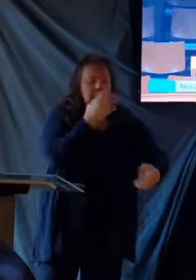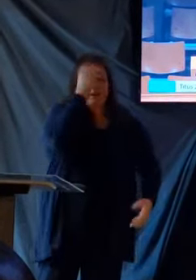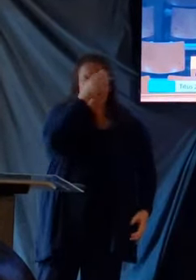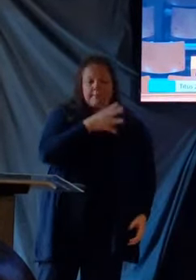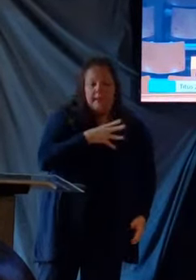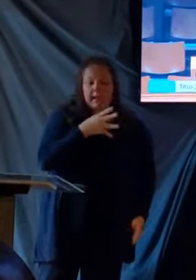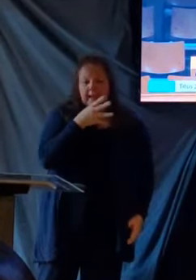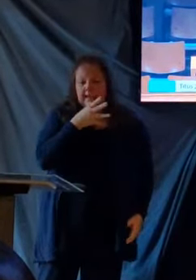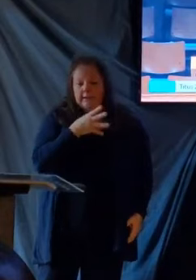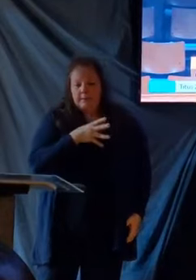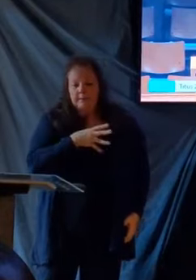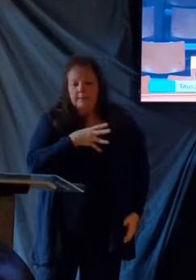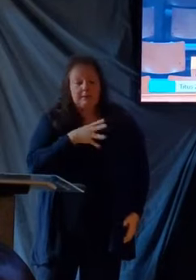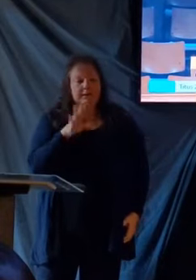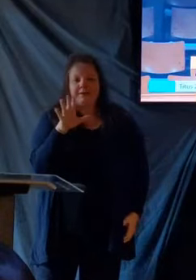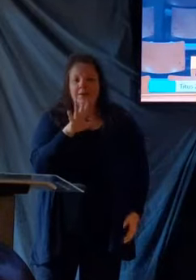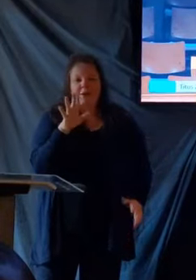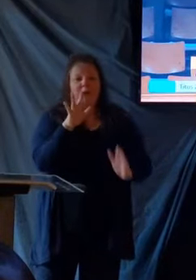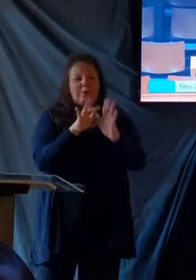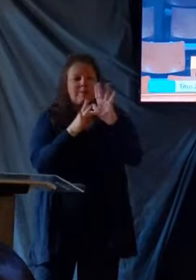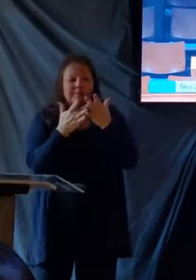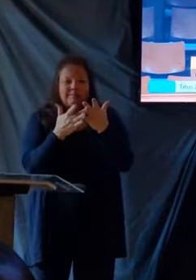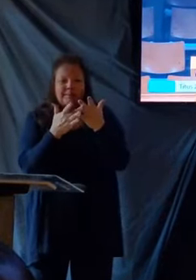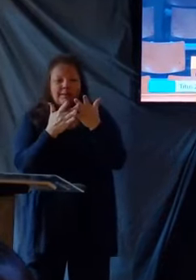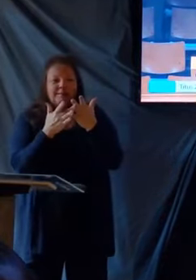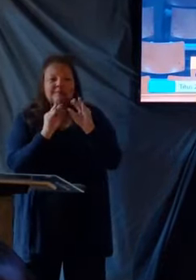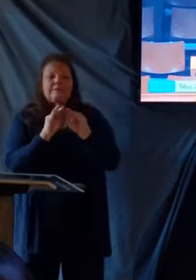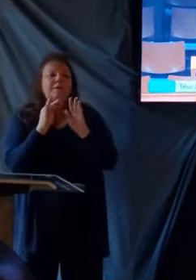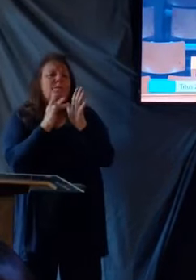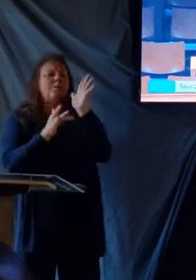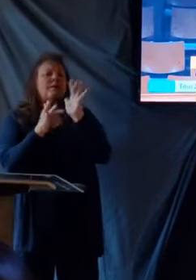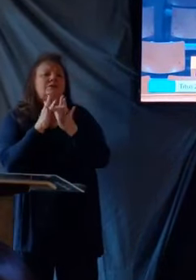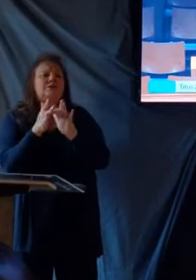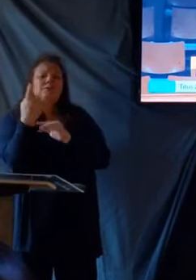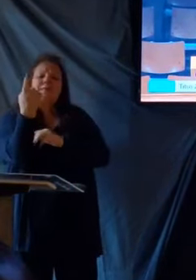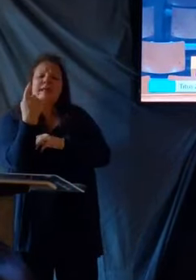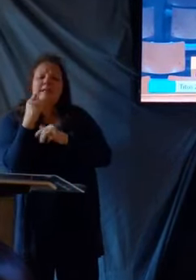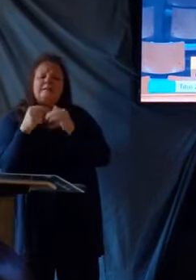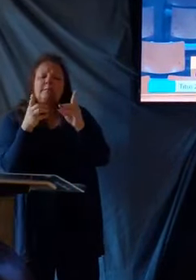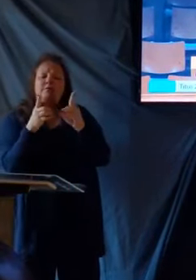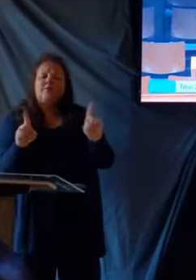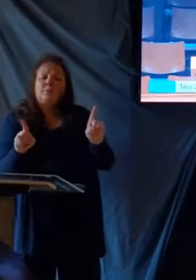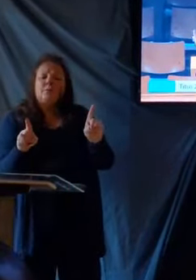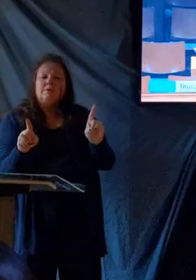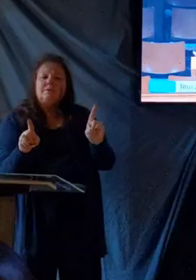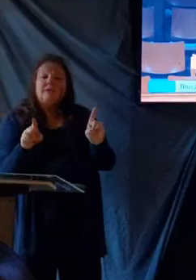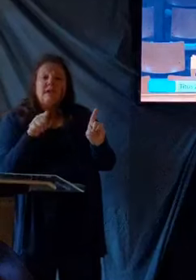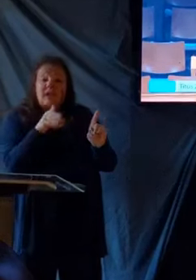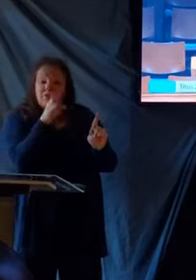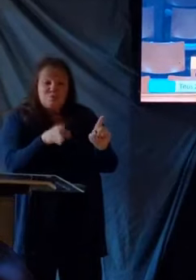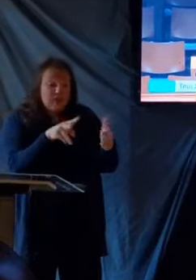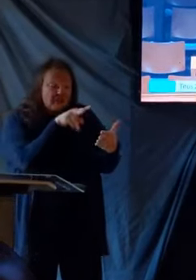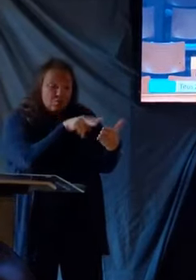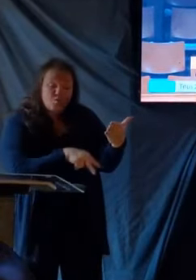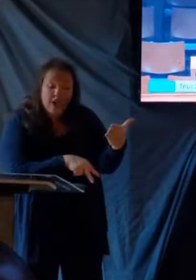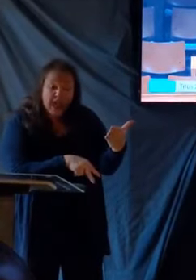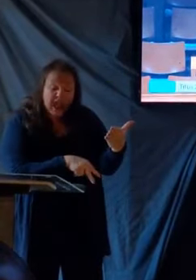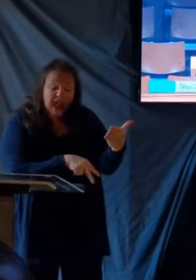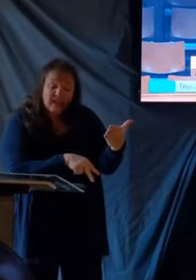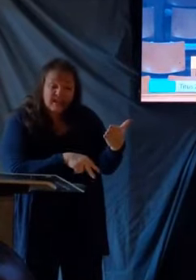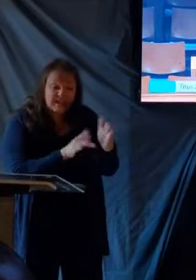woman. Well, the Bible builds on that. What did Jesus say when they asked about divorce? Have you never read in